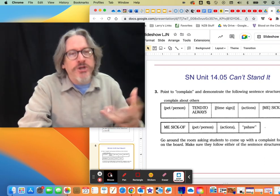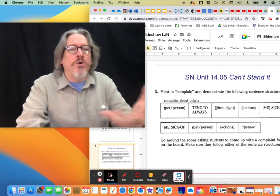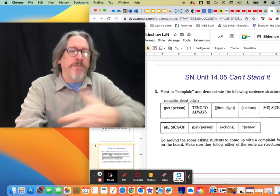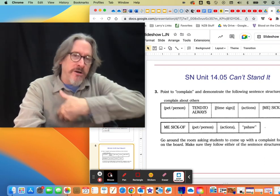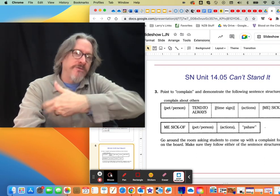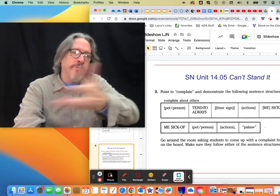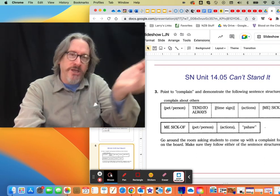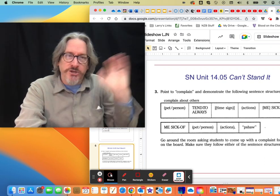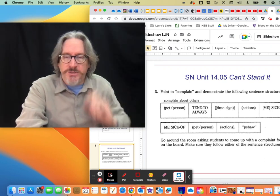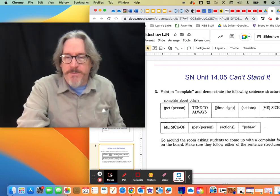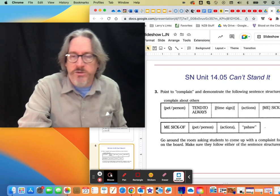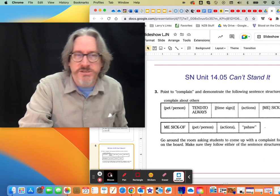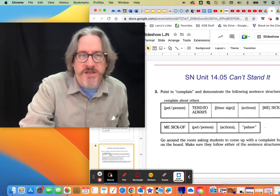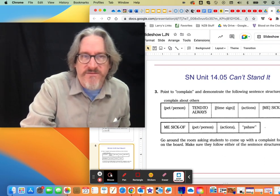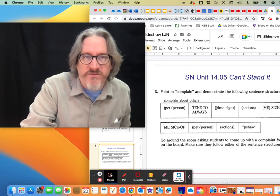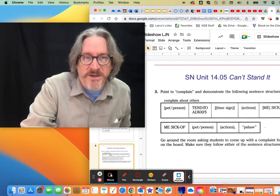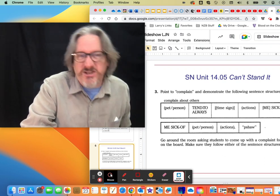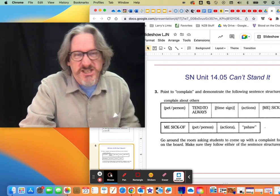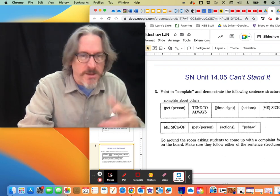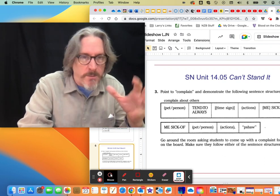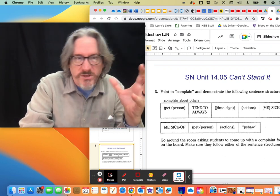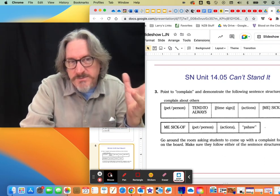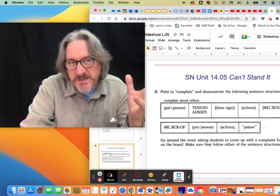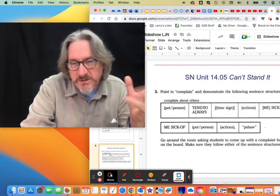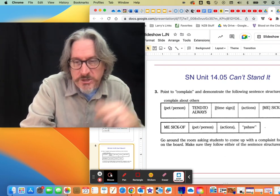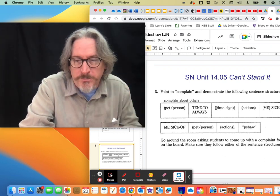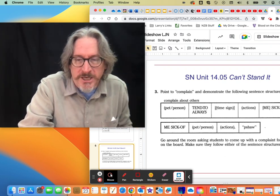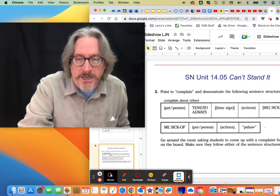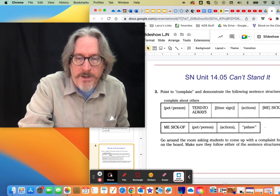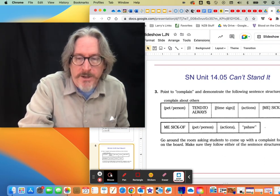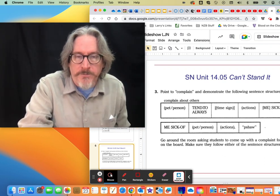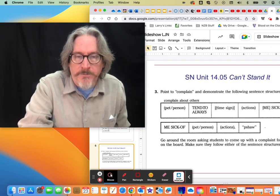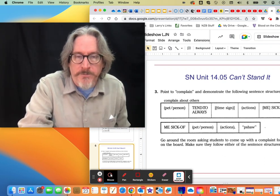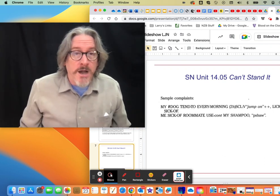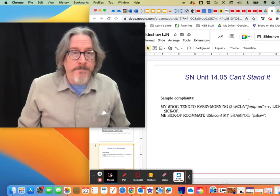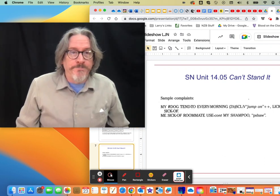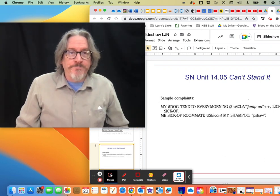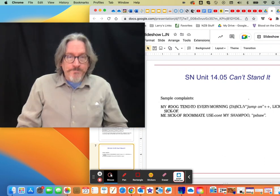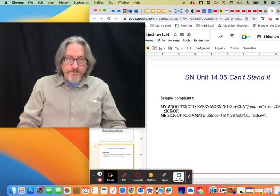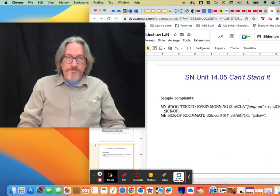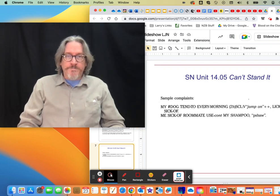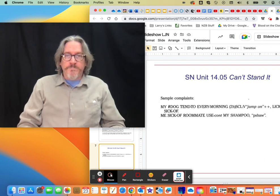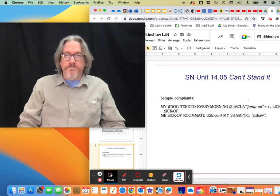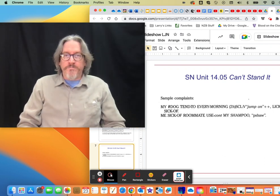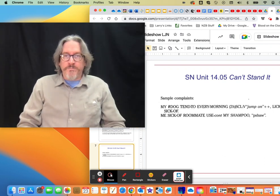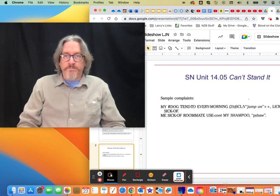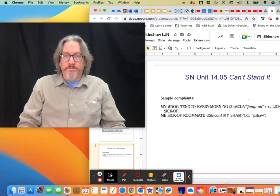So we could go around, we could do demos, have everybody just come up with something that they're complaining about.